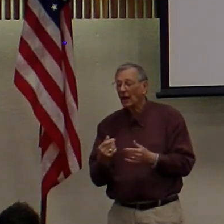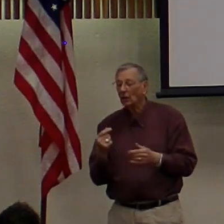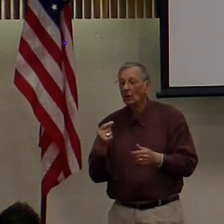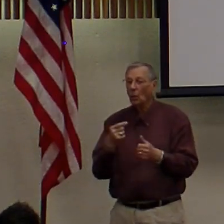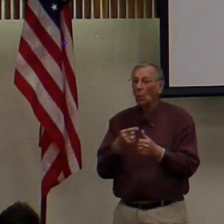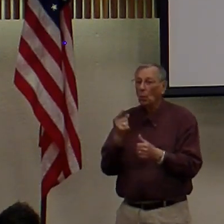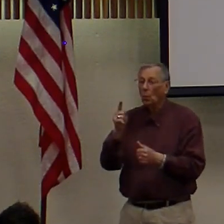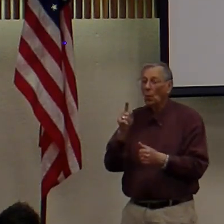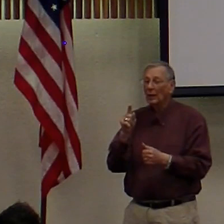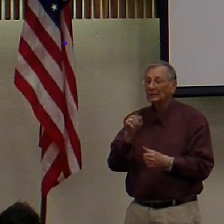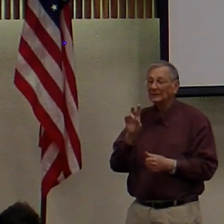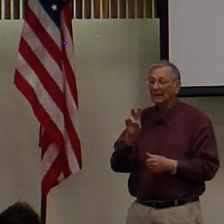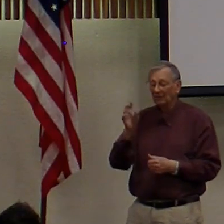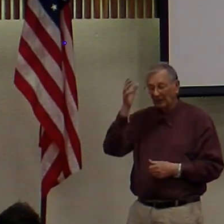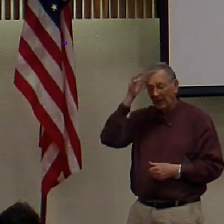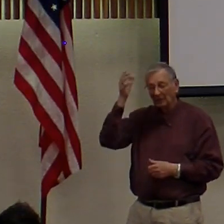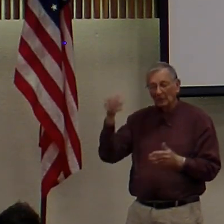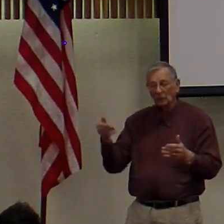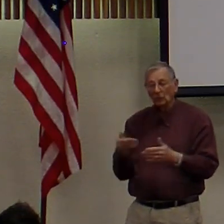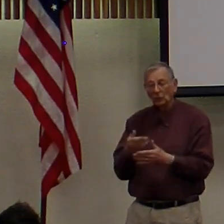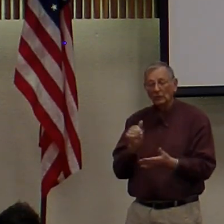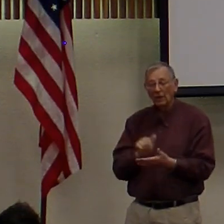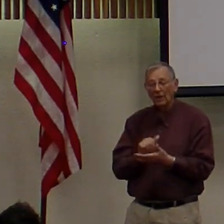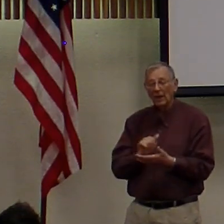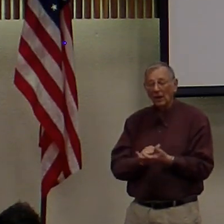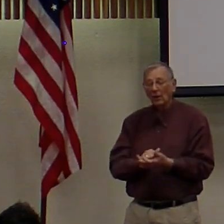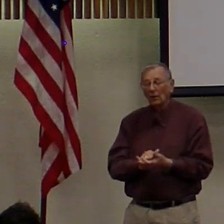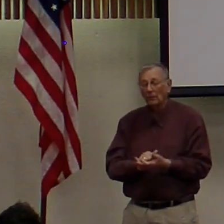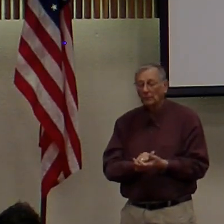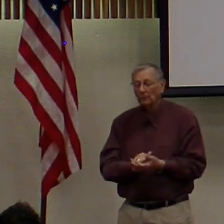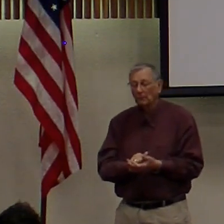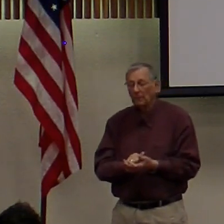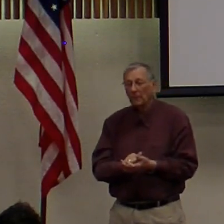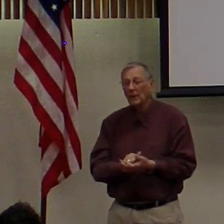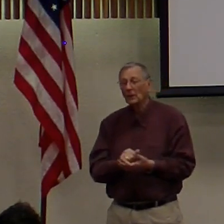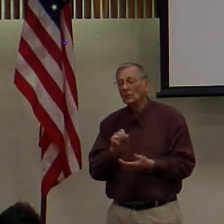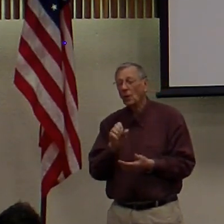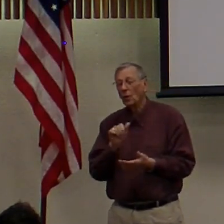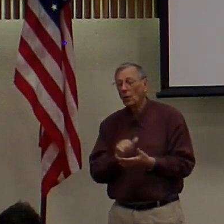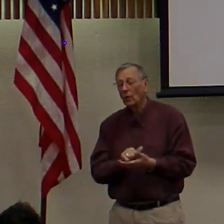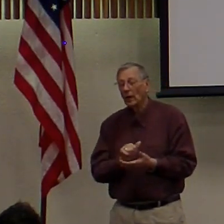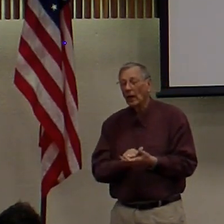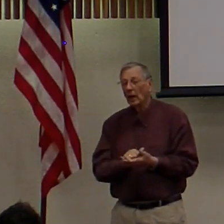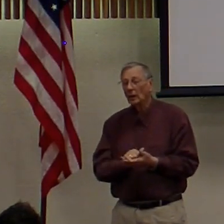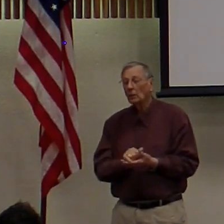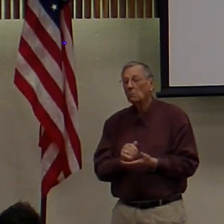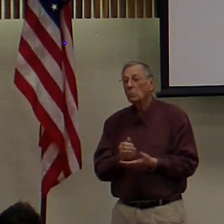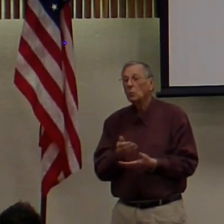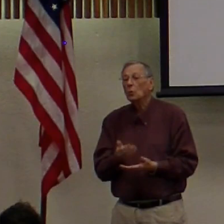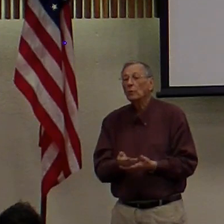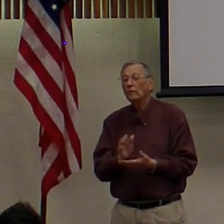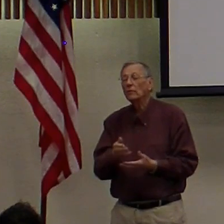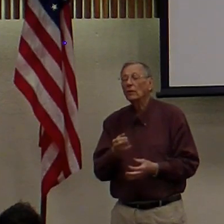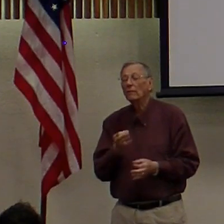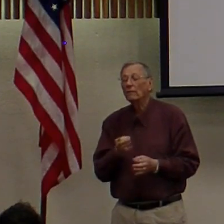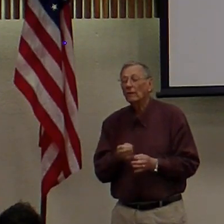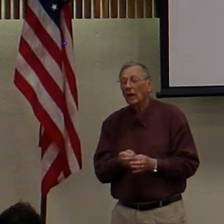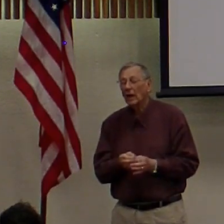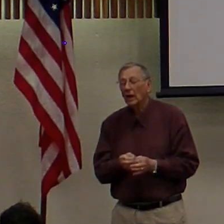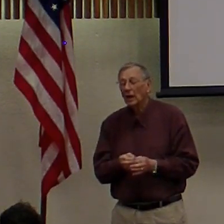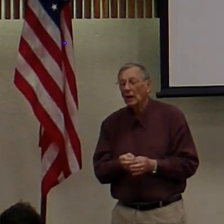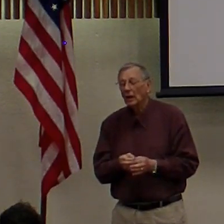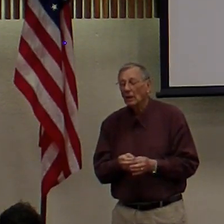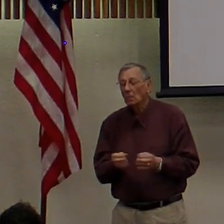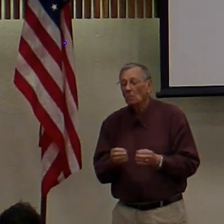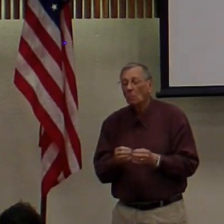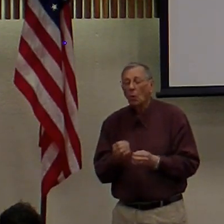7, this concept was introduced at that time. So that the proof of your faith being more precious